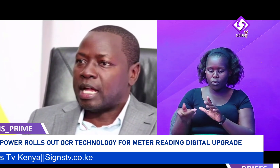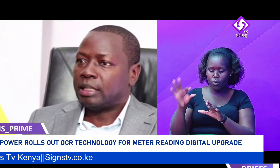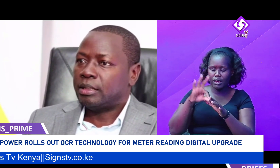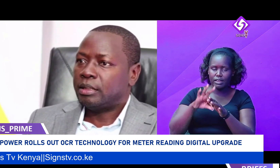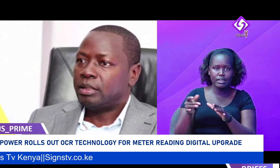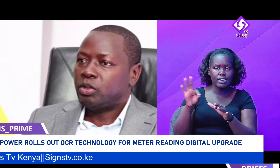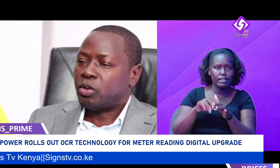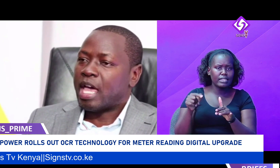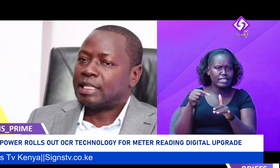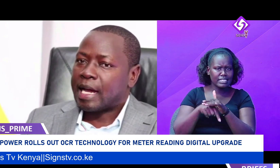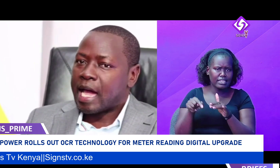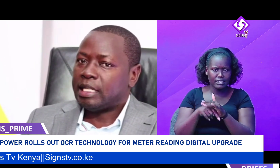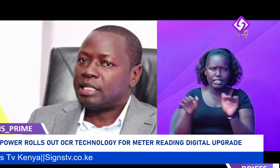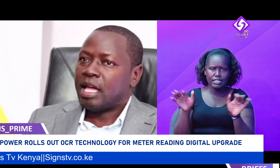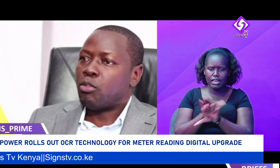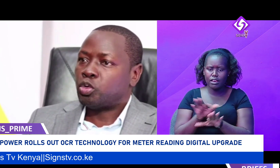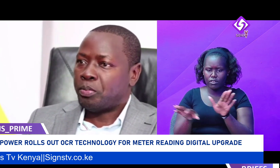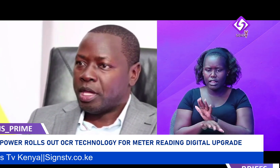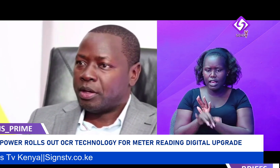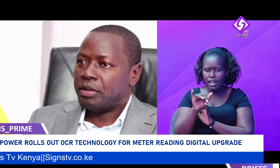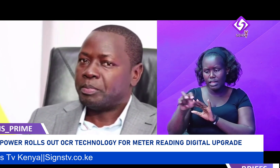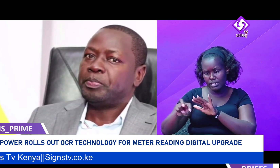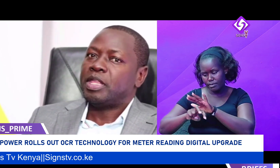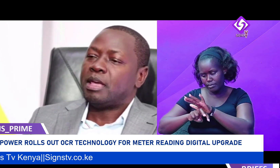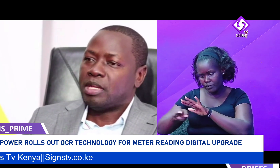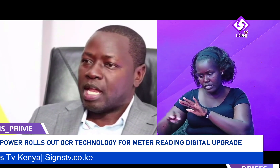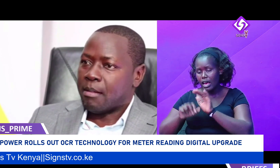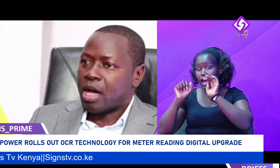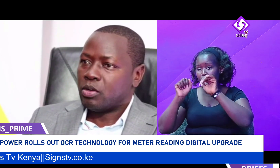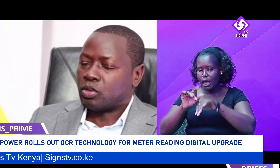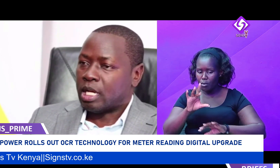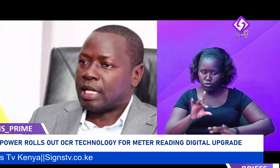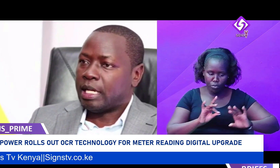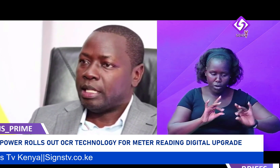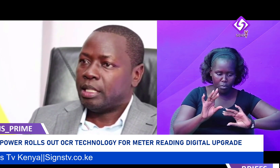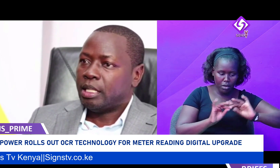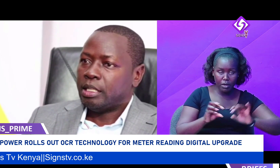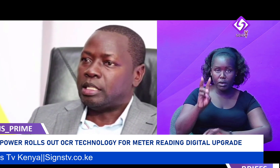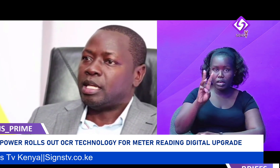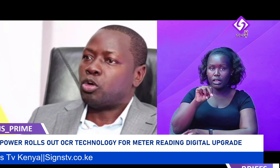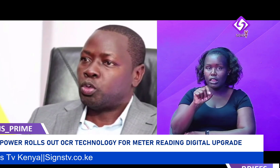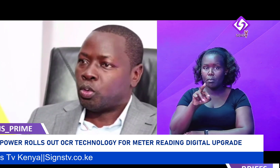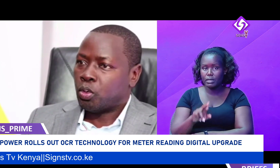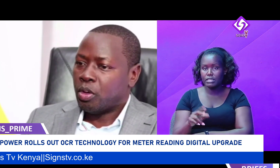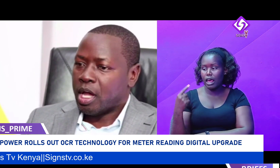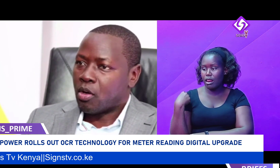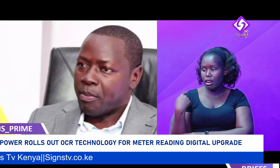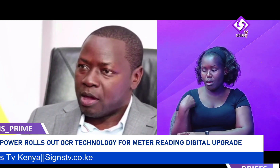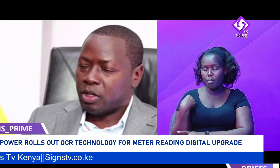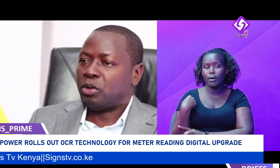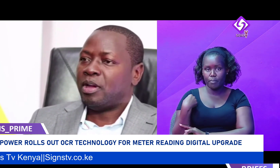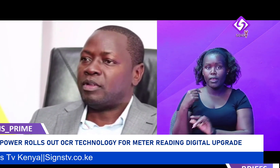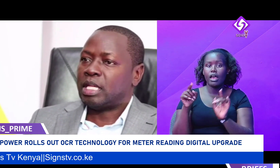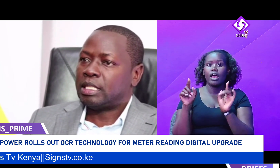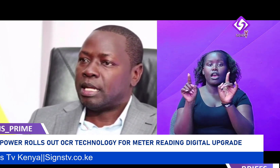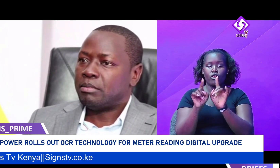do a scan. So that scan is able to pick the meter number automatically. It's able to